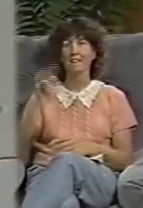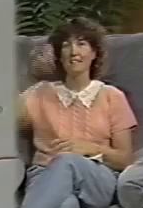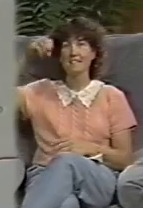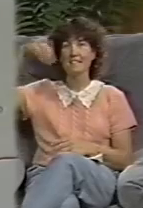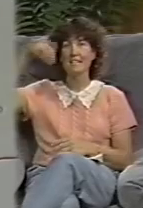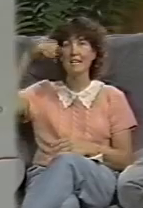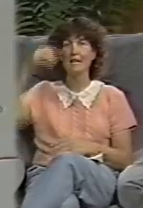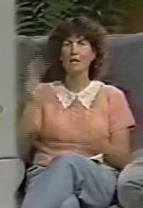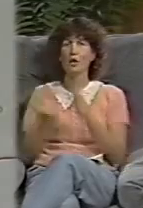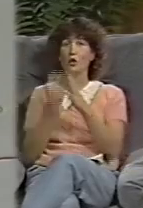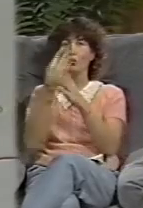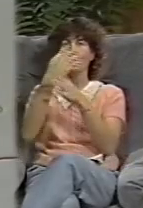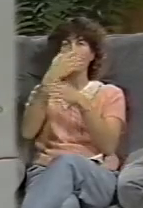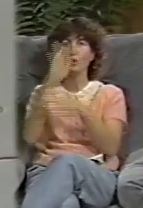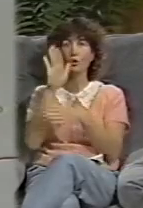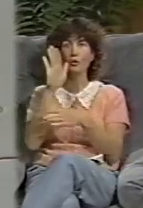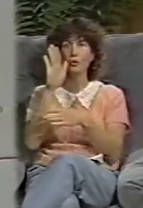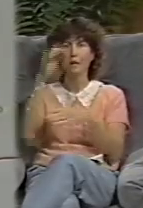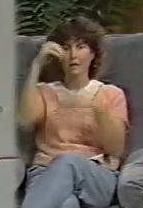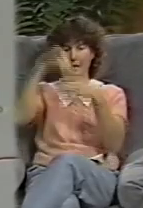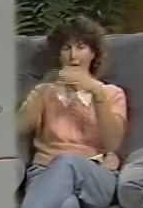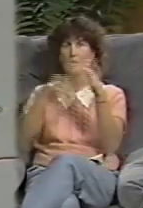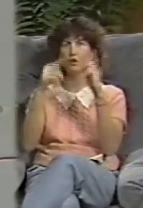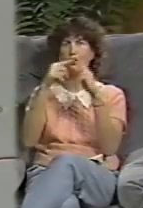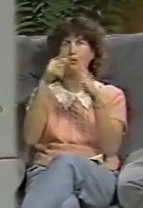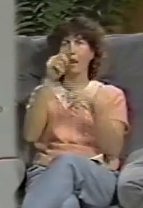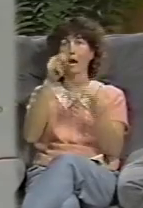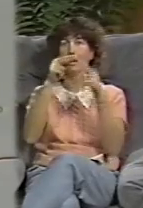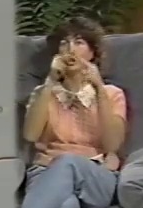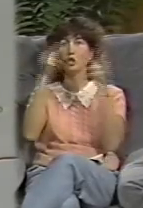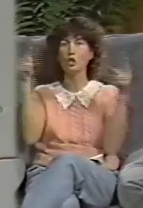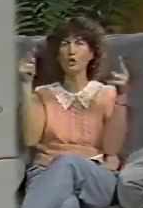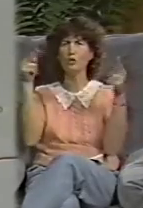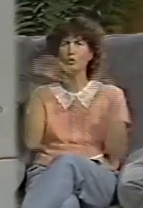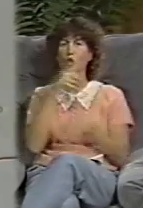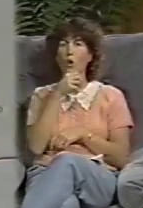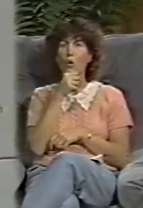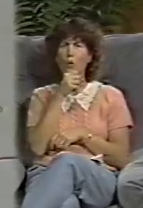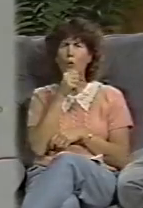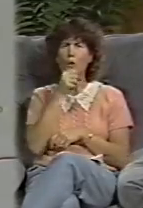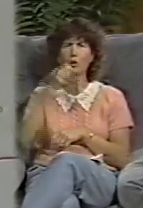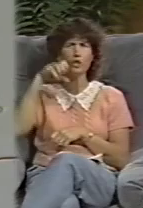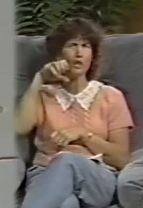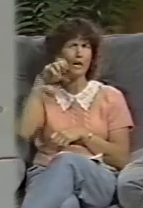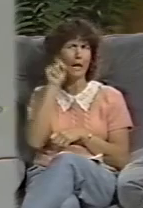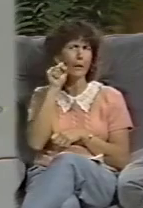The seed grew into a huge orange